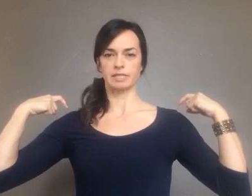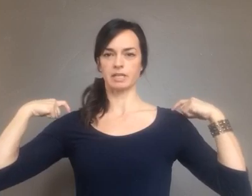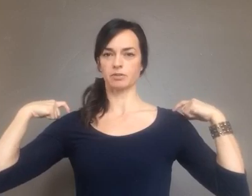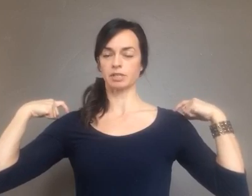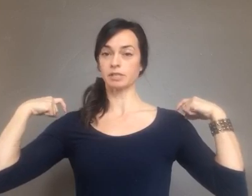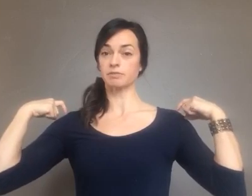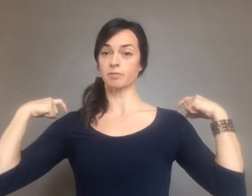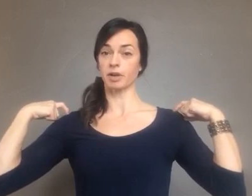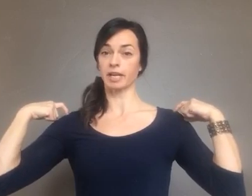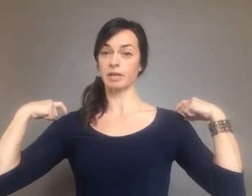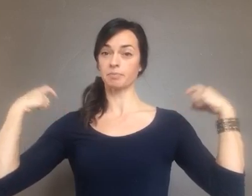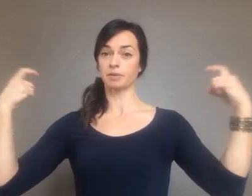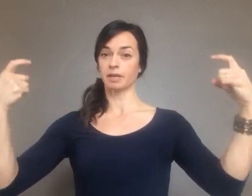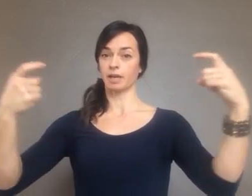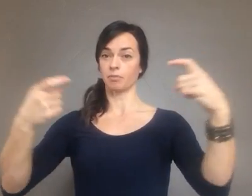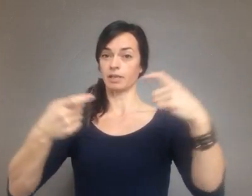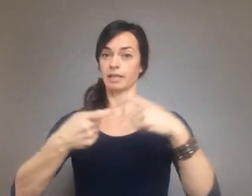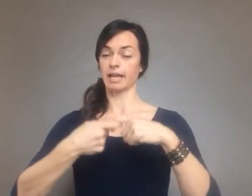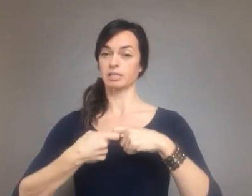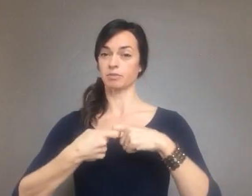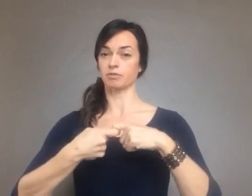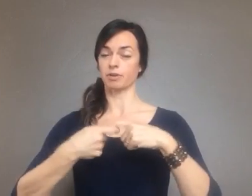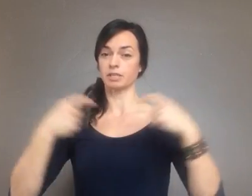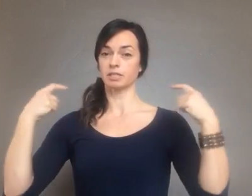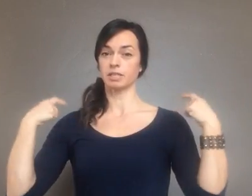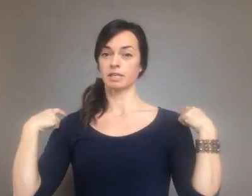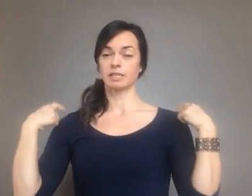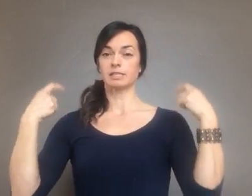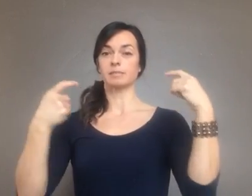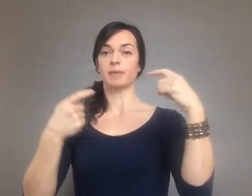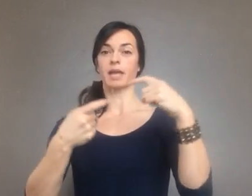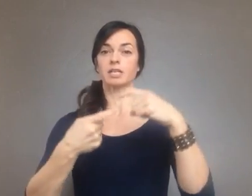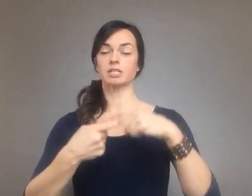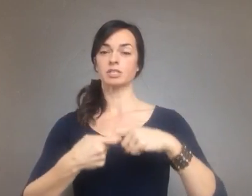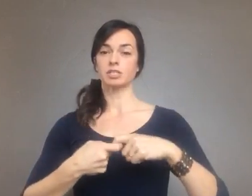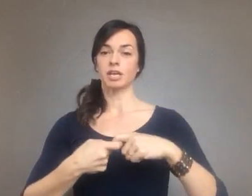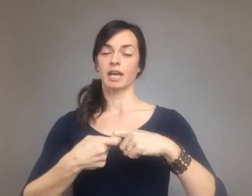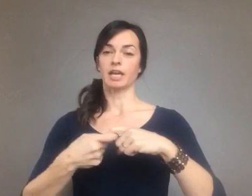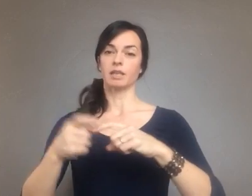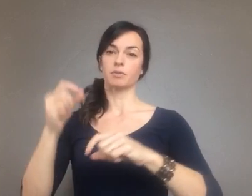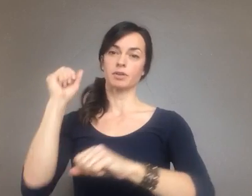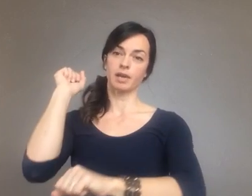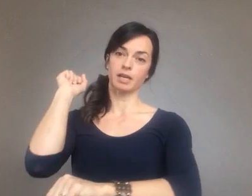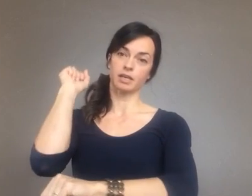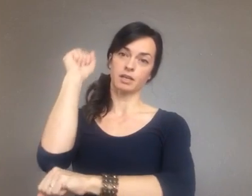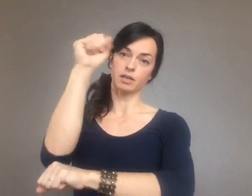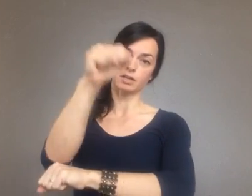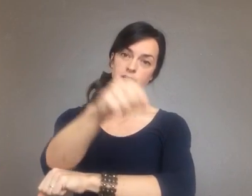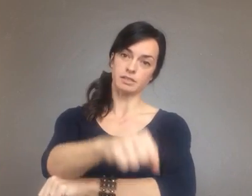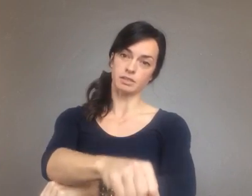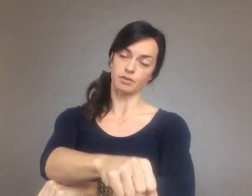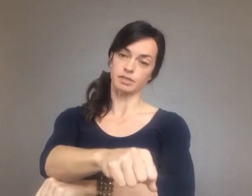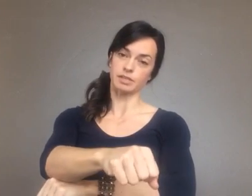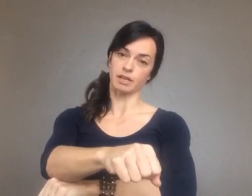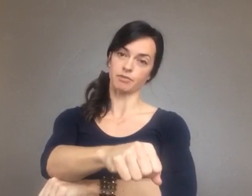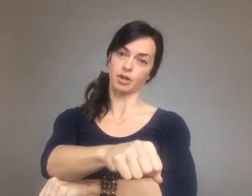take those hooks from our cape and we latch them in front. Spanish, and then we're going to make Conquistadors, our sign for